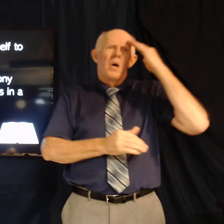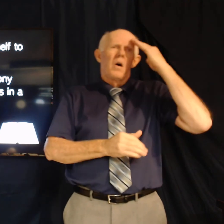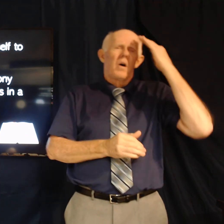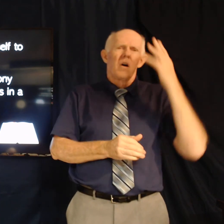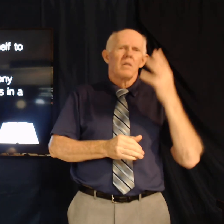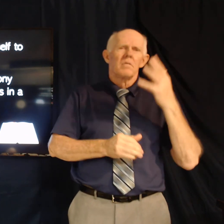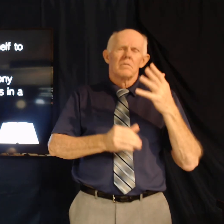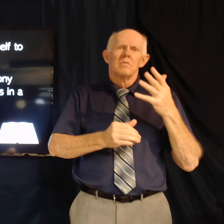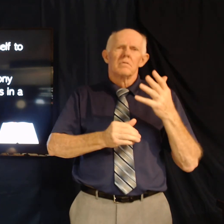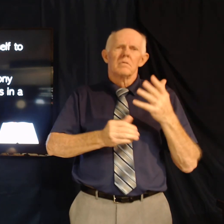He knows